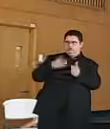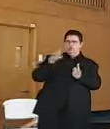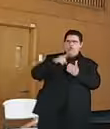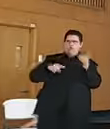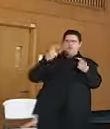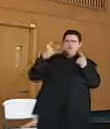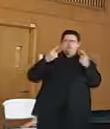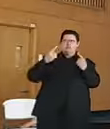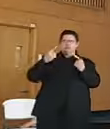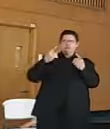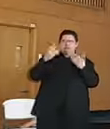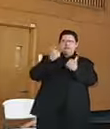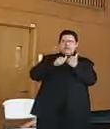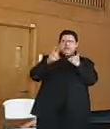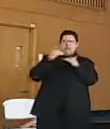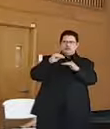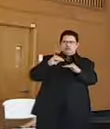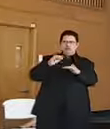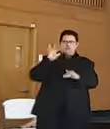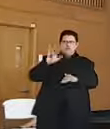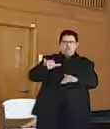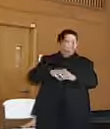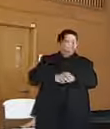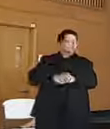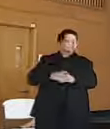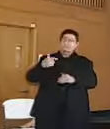any restrictions or closing?